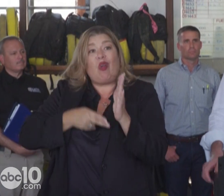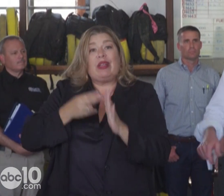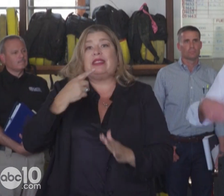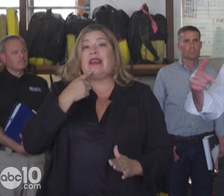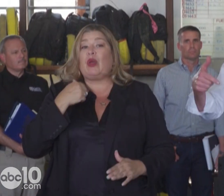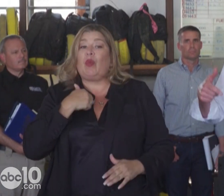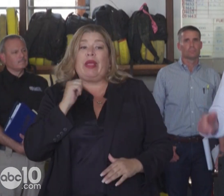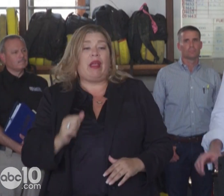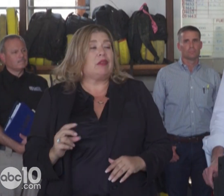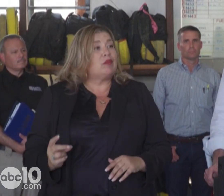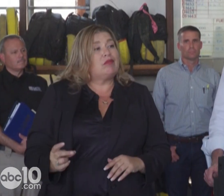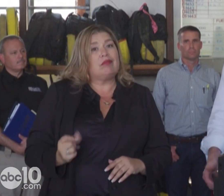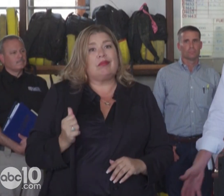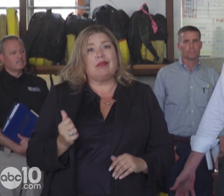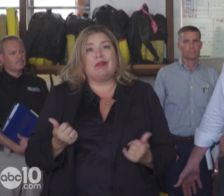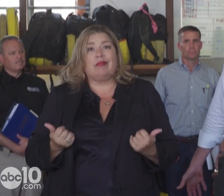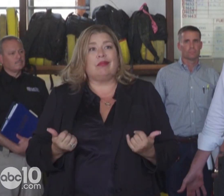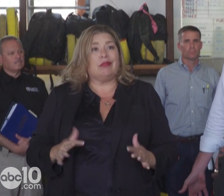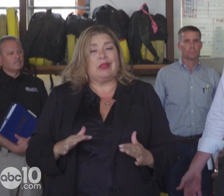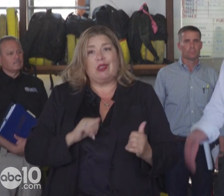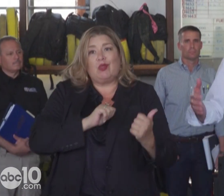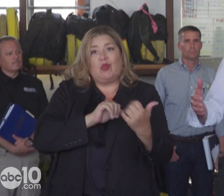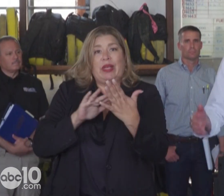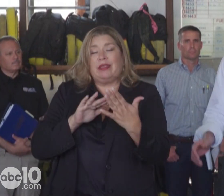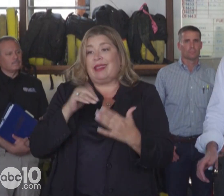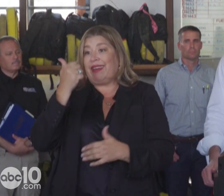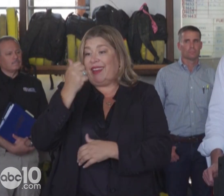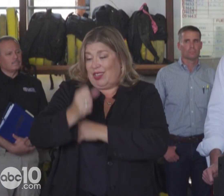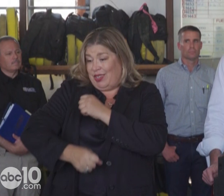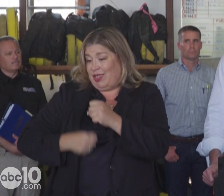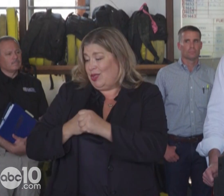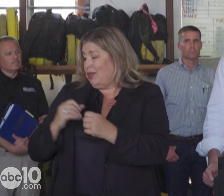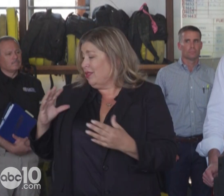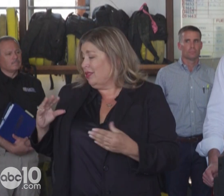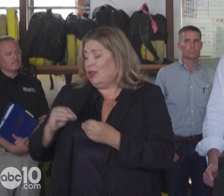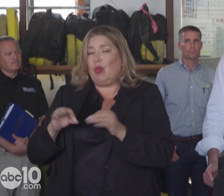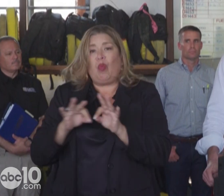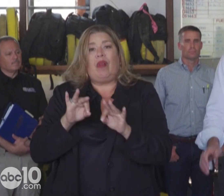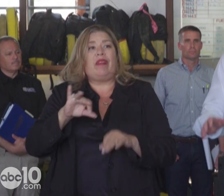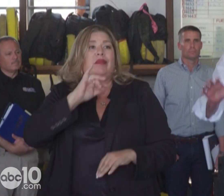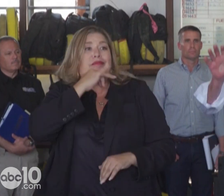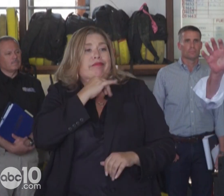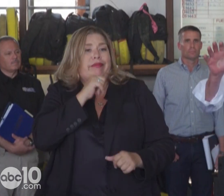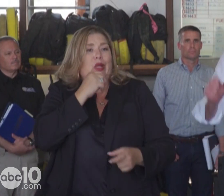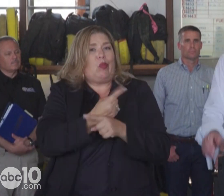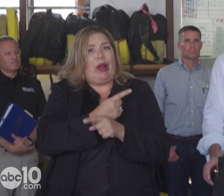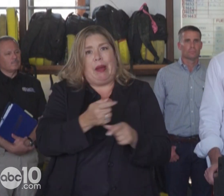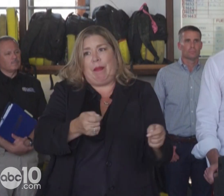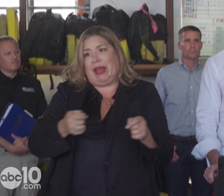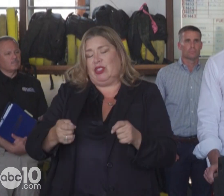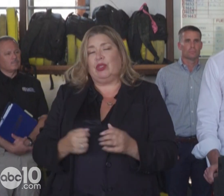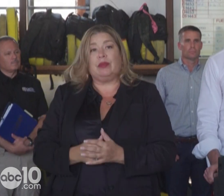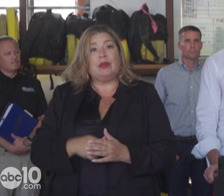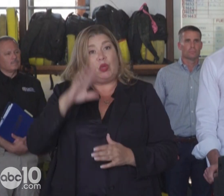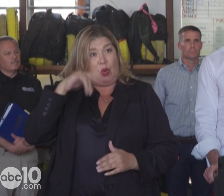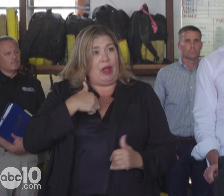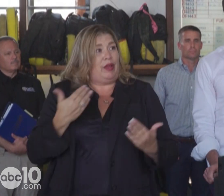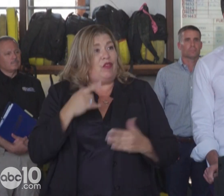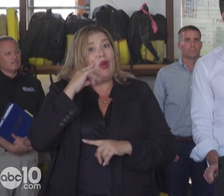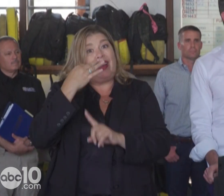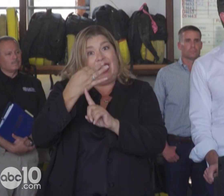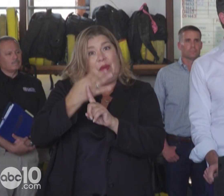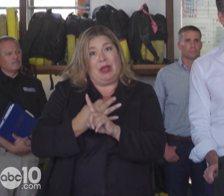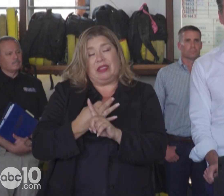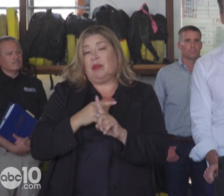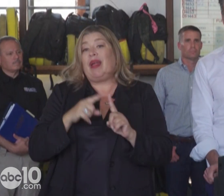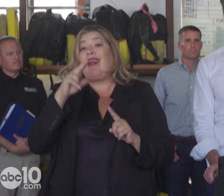that we can snap our fingers and address a decade of mismanagement. And while I have been here 9 months,